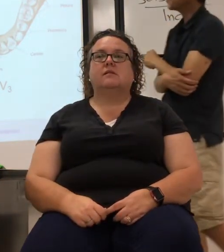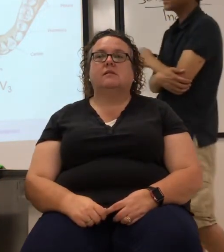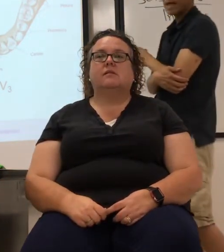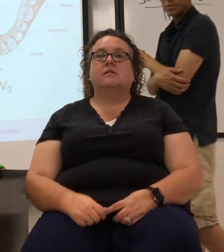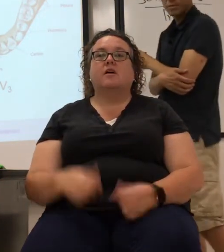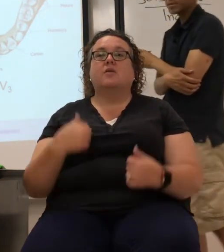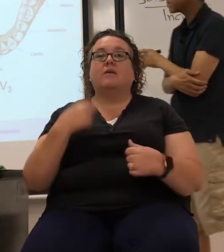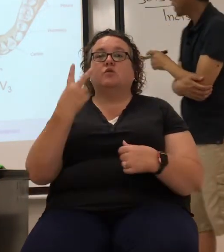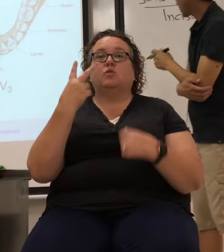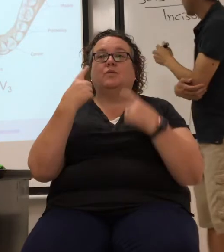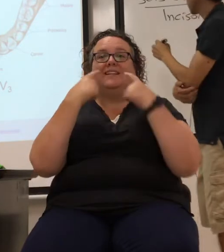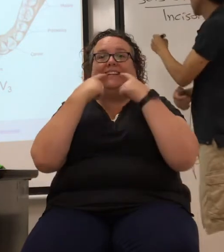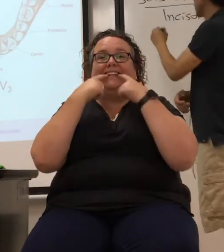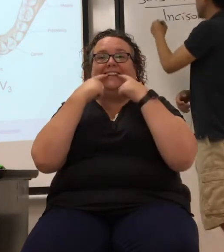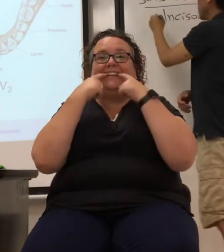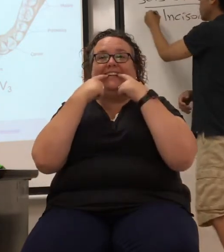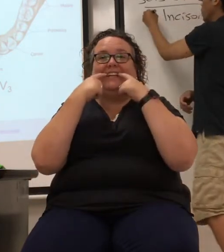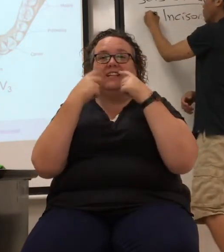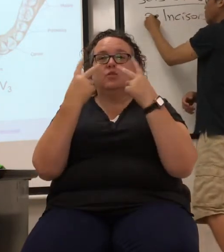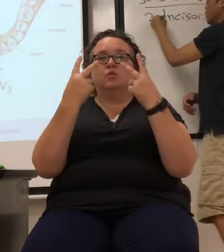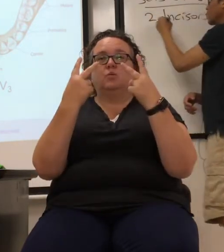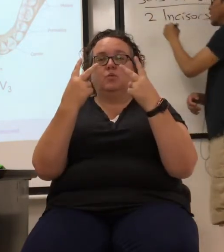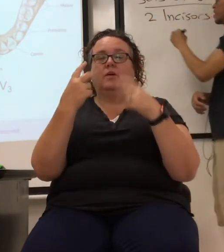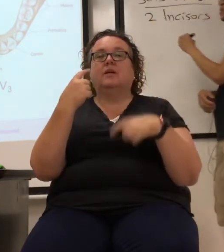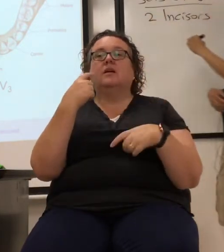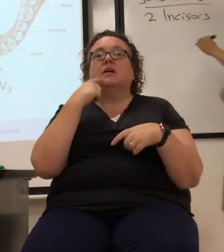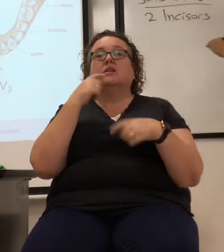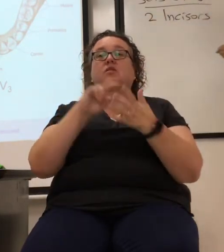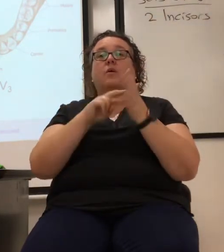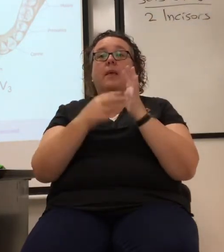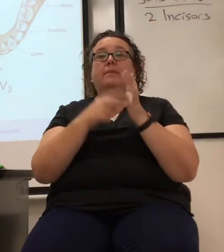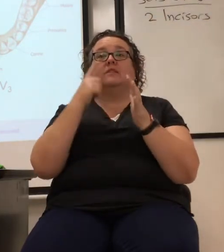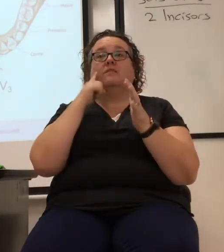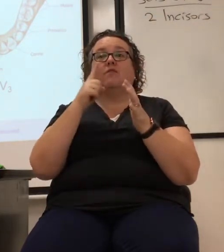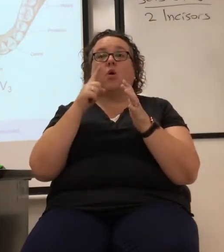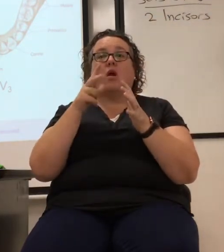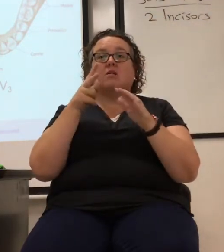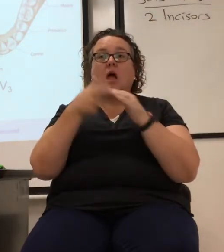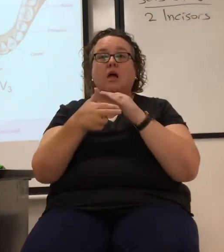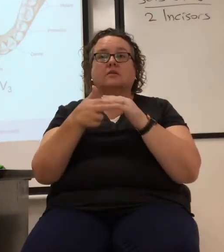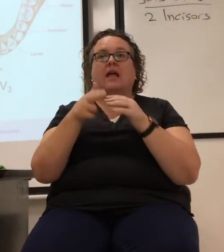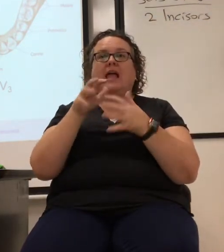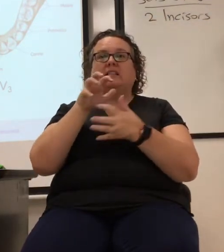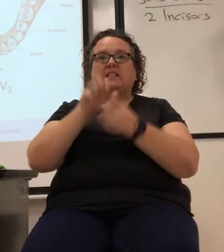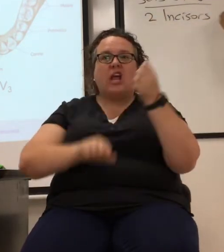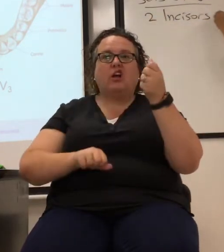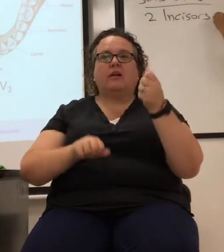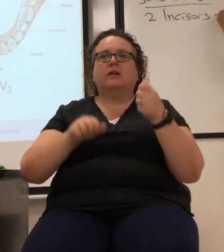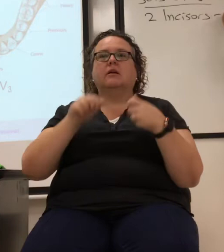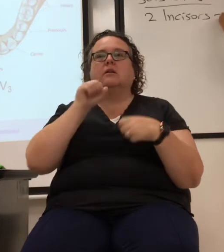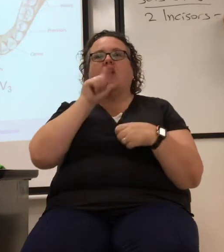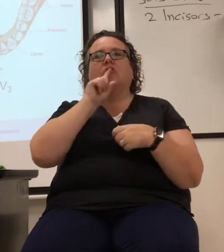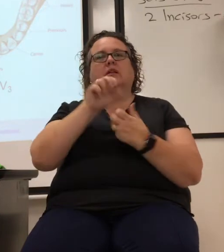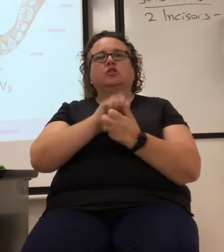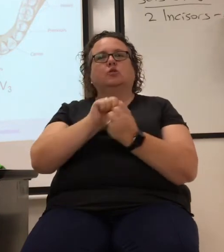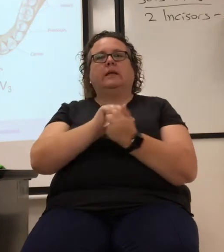You got 2 incisors, and therefore cutting and tearing, not chewing so much.